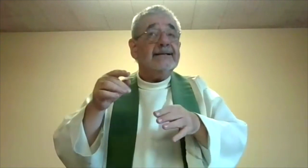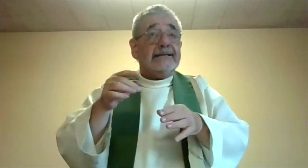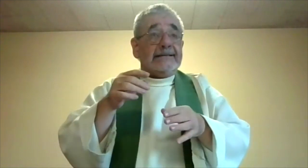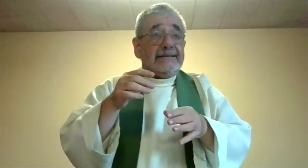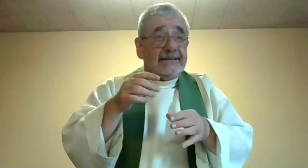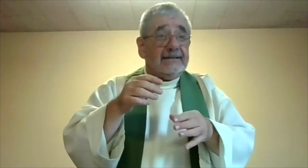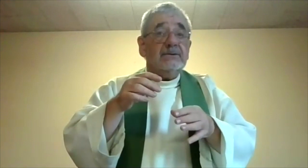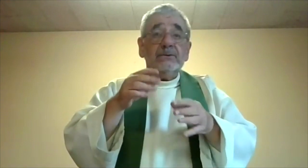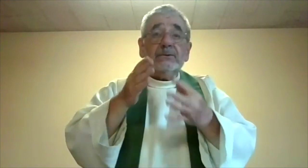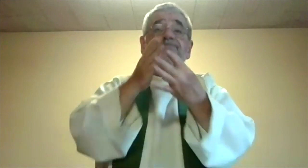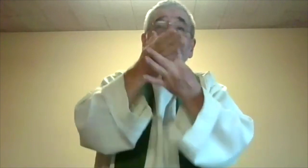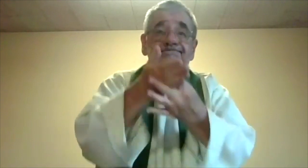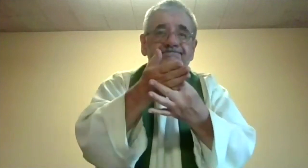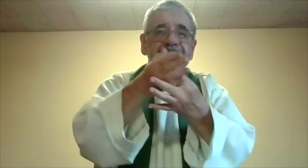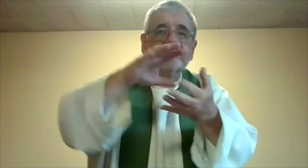to